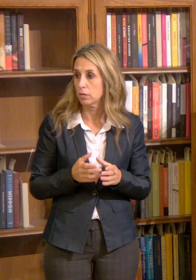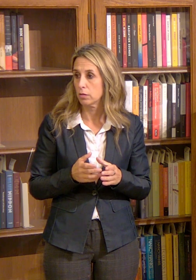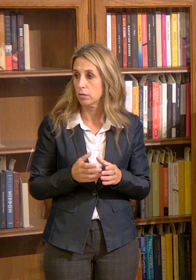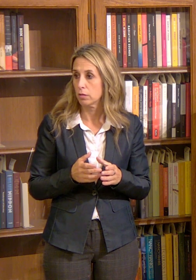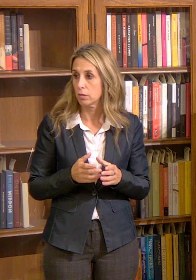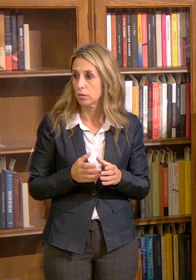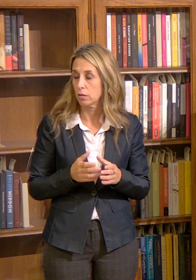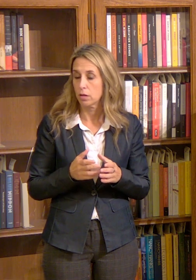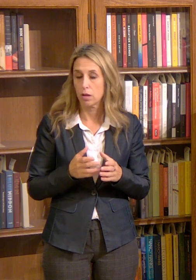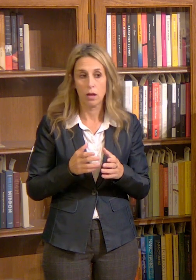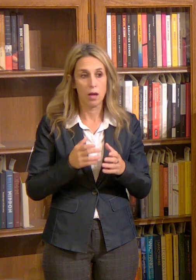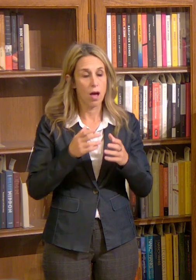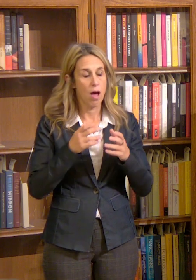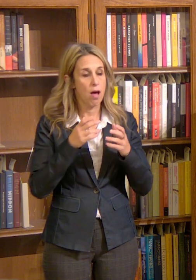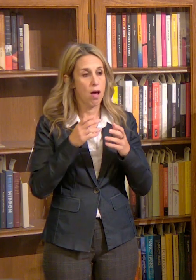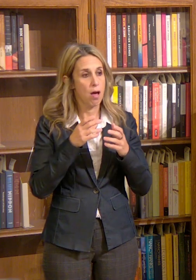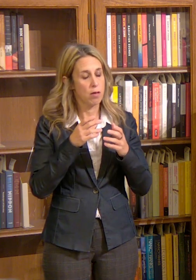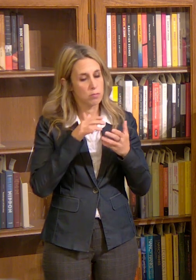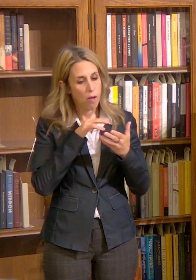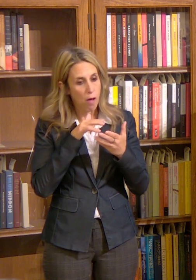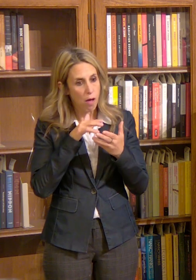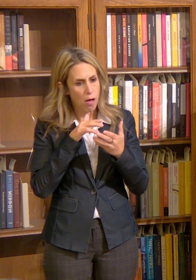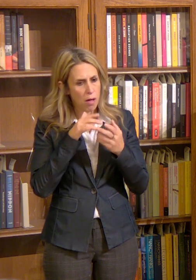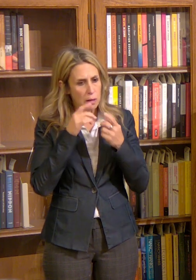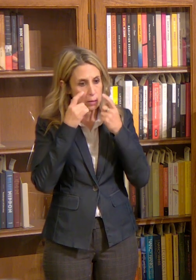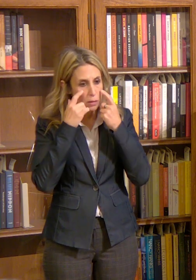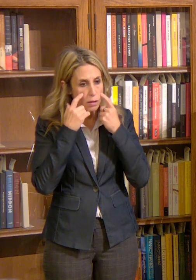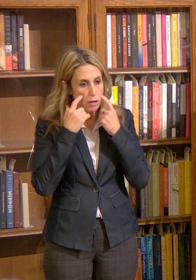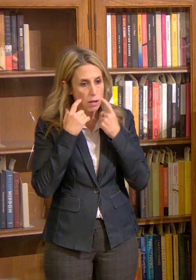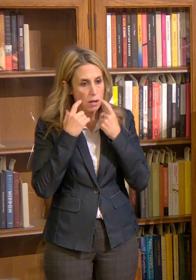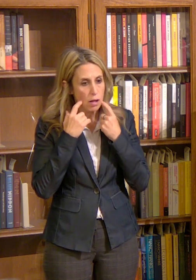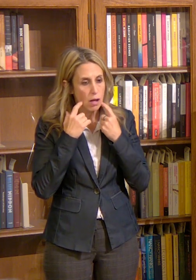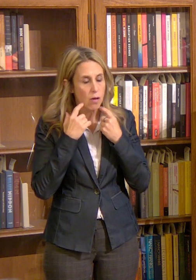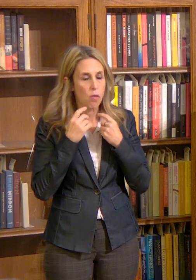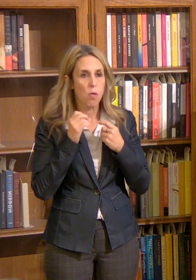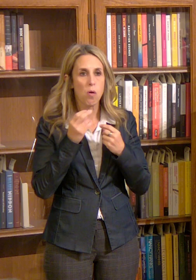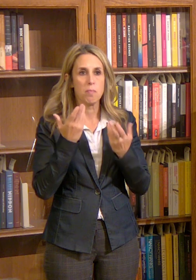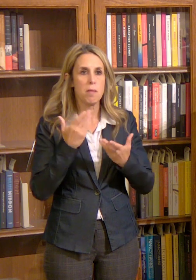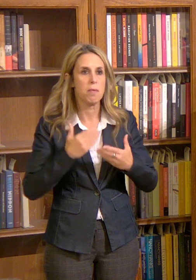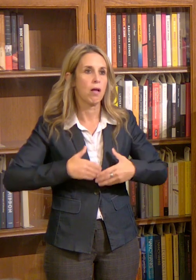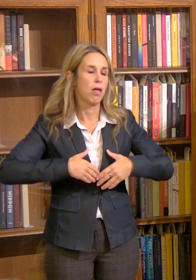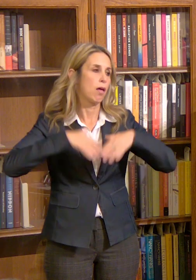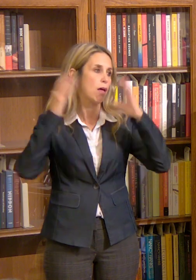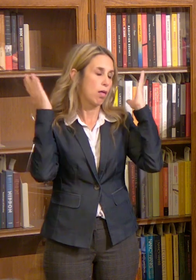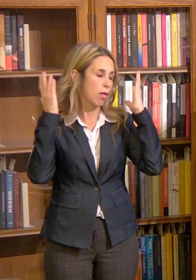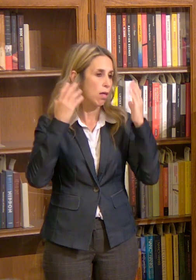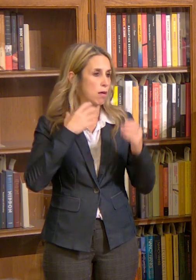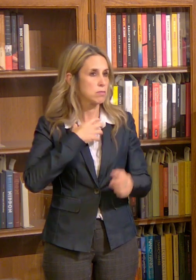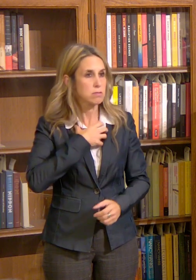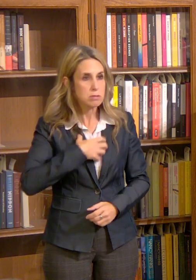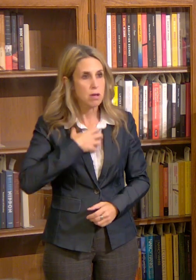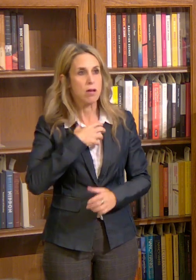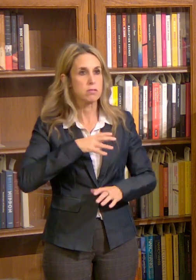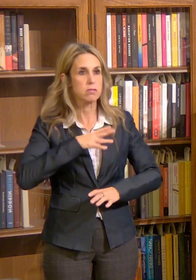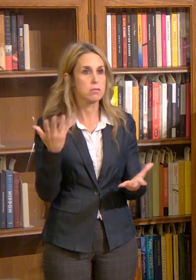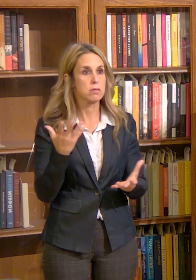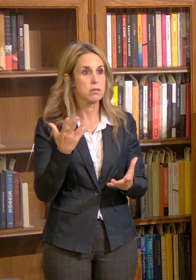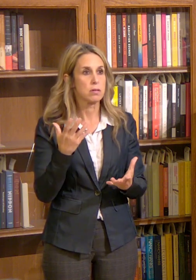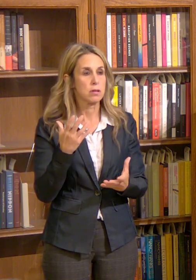have walked away with tears in their eyes thrown up their hands in disgust shaking